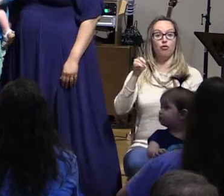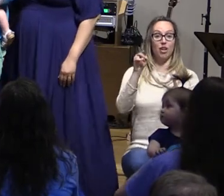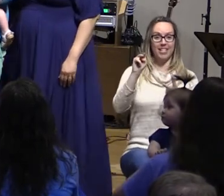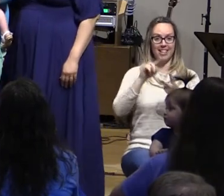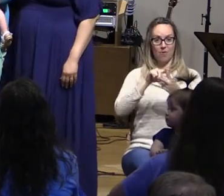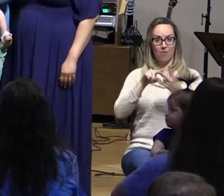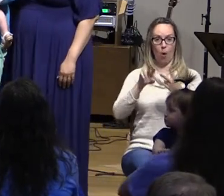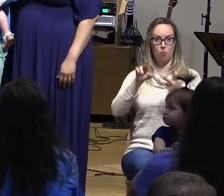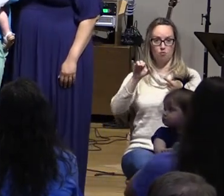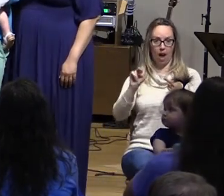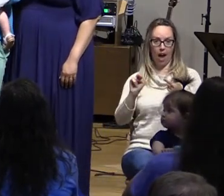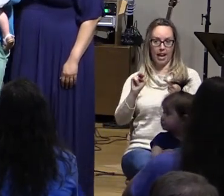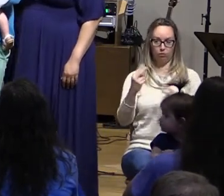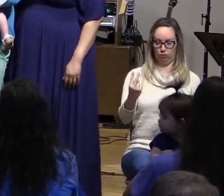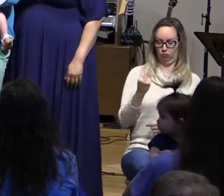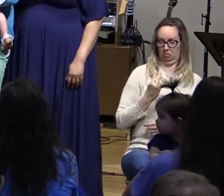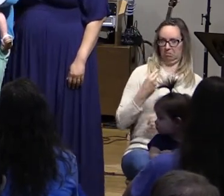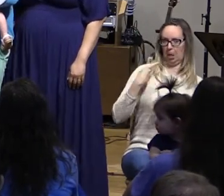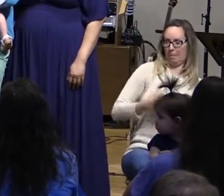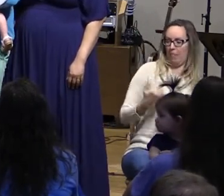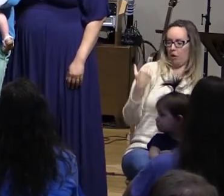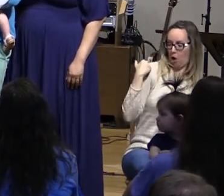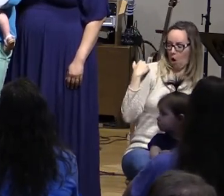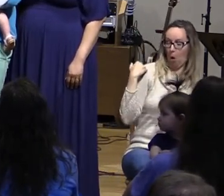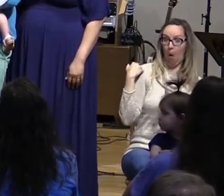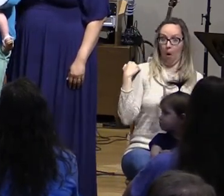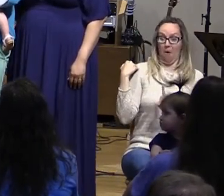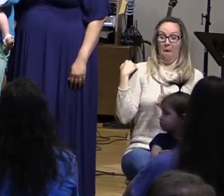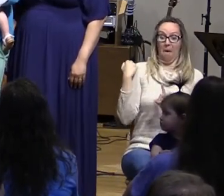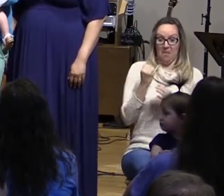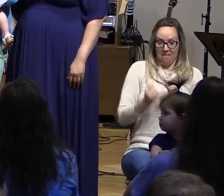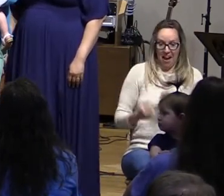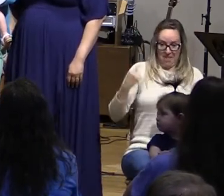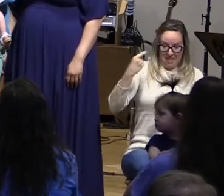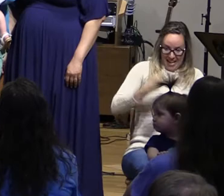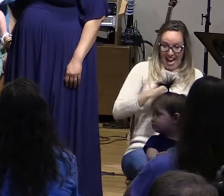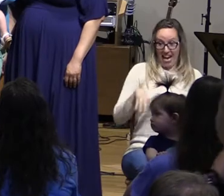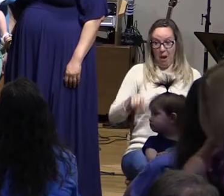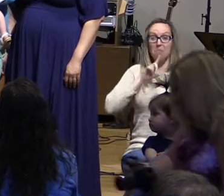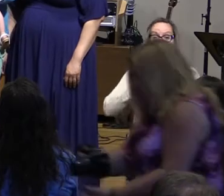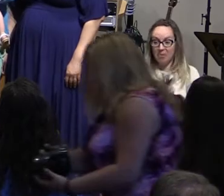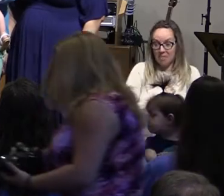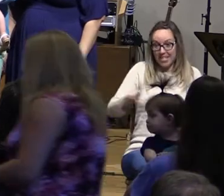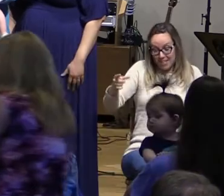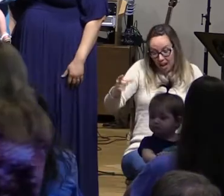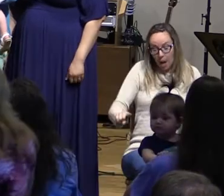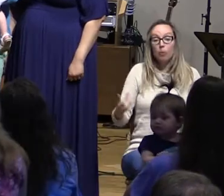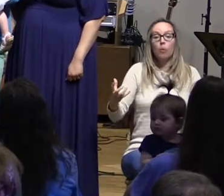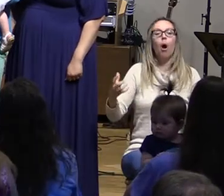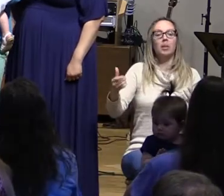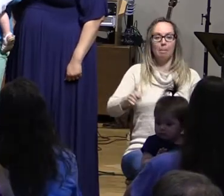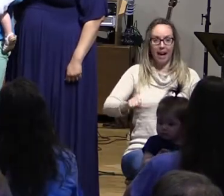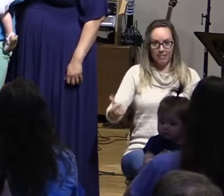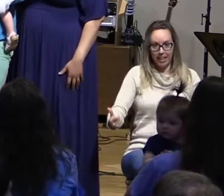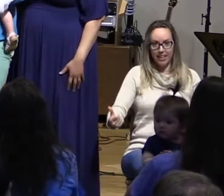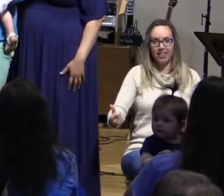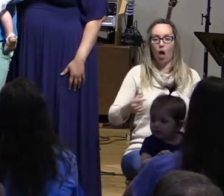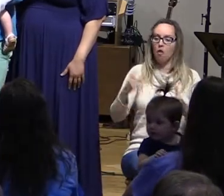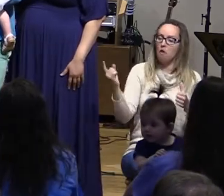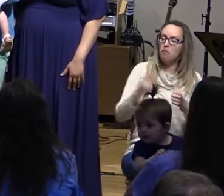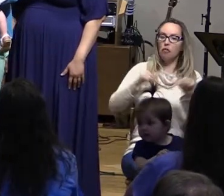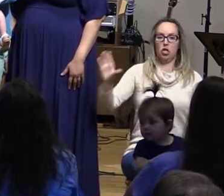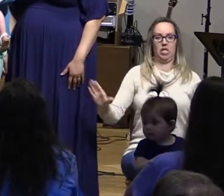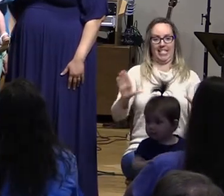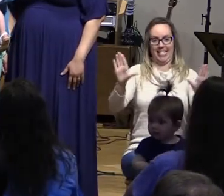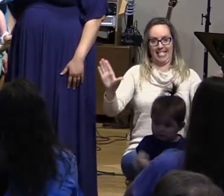me maybe a month or so ago when they got the final date, and they said, we really want to have her baptized on the very first Sunday